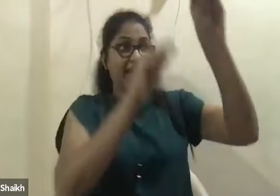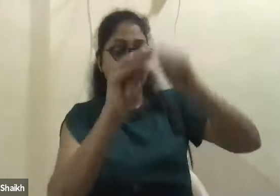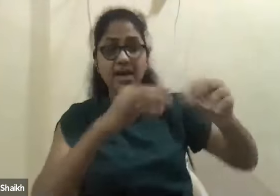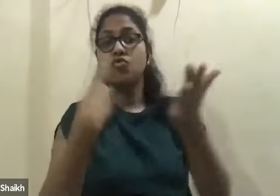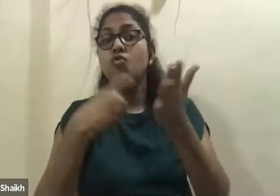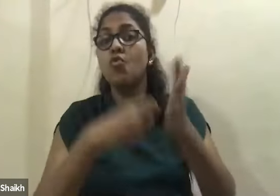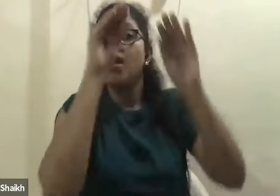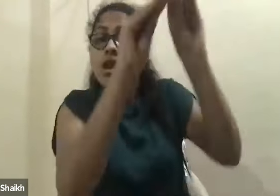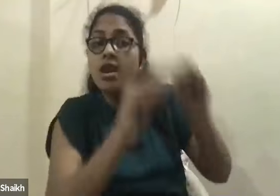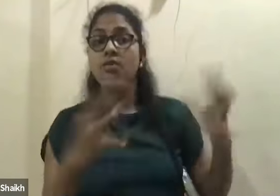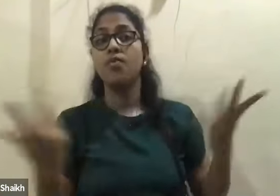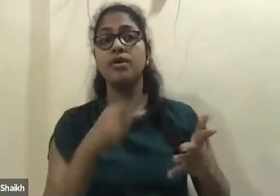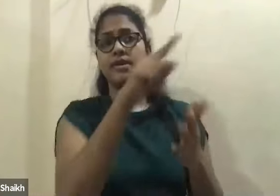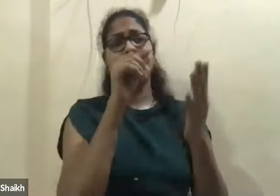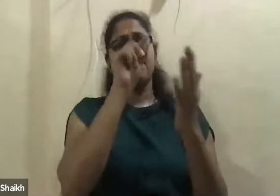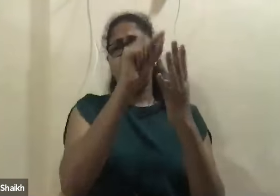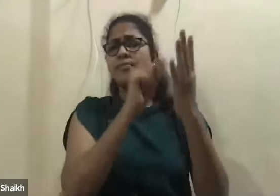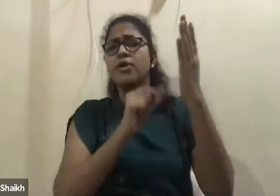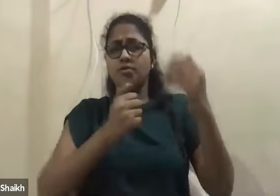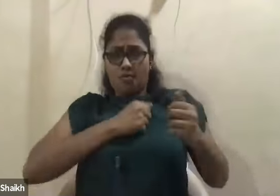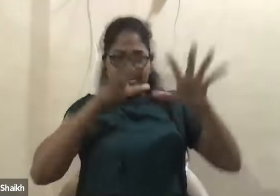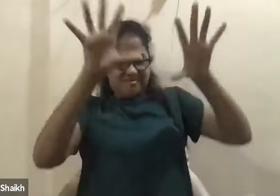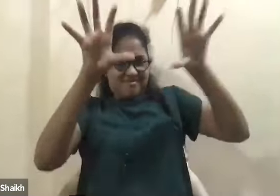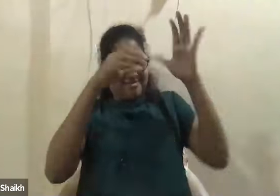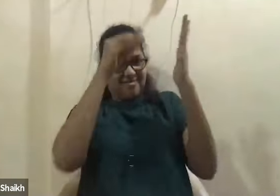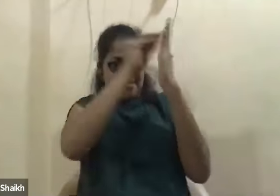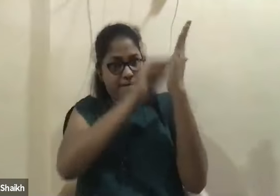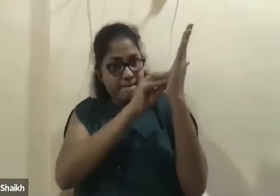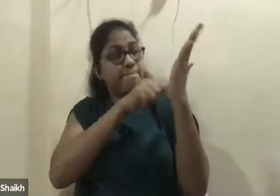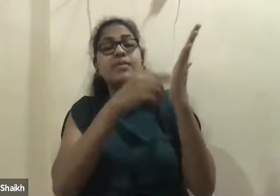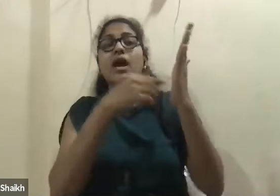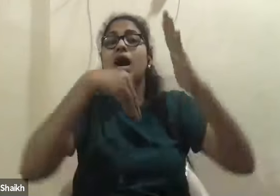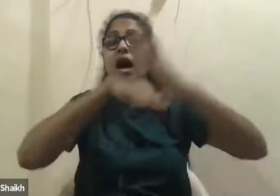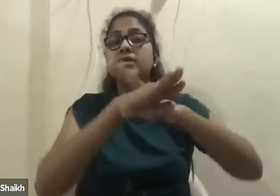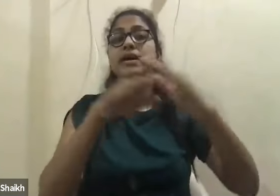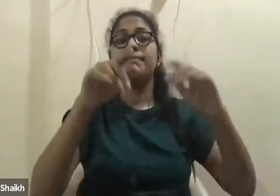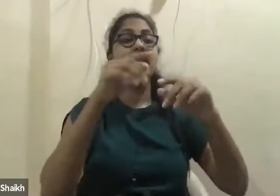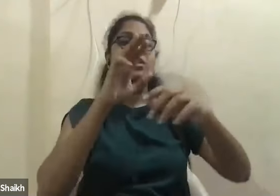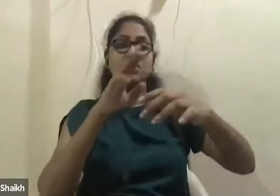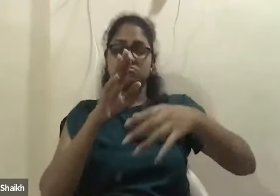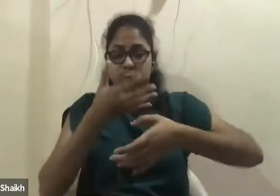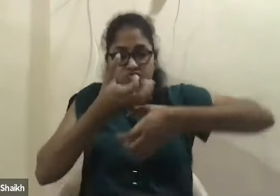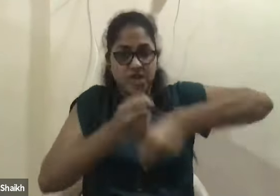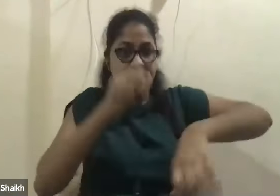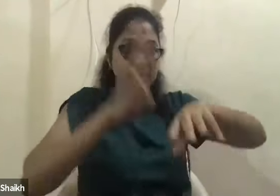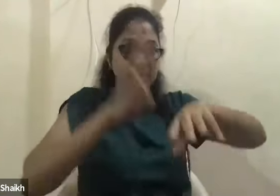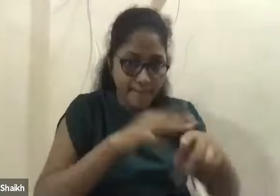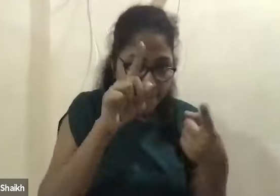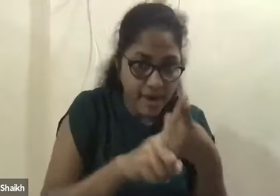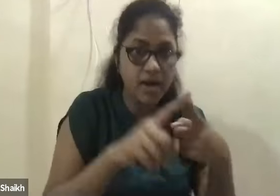few clauses, like it has it has the constitution of the trustees, what are the objectives of the trust,